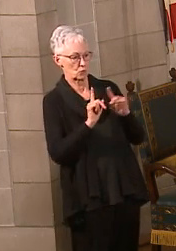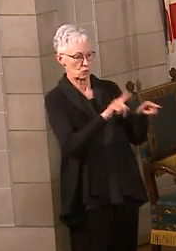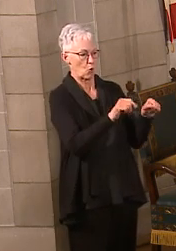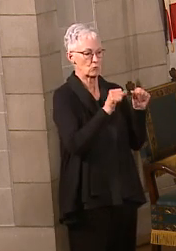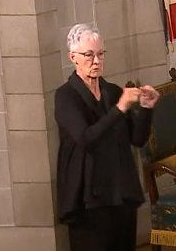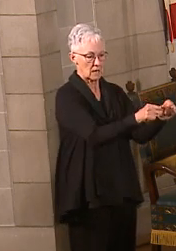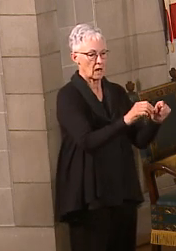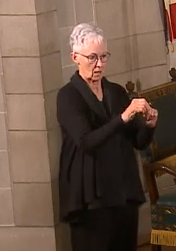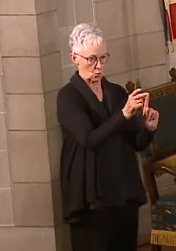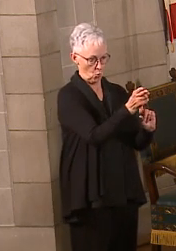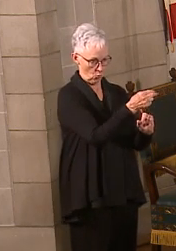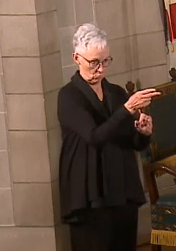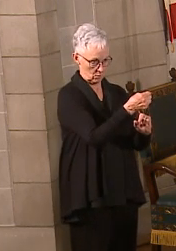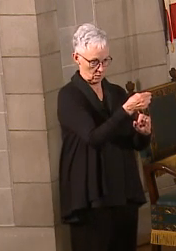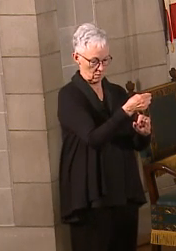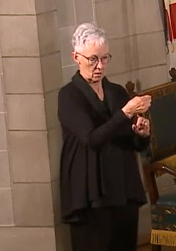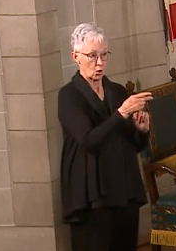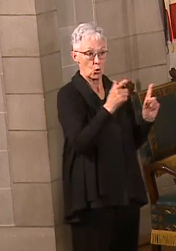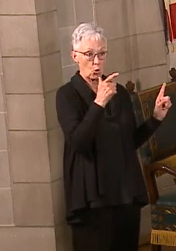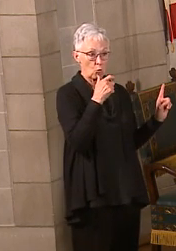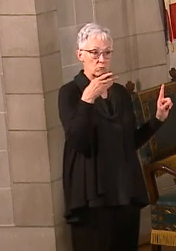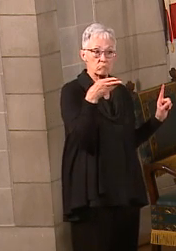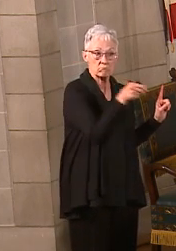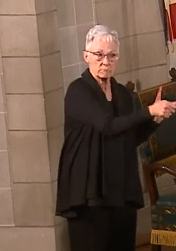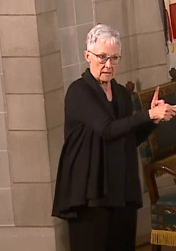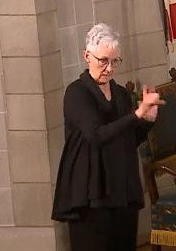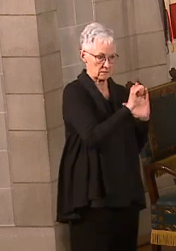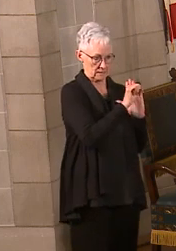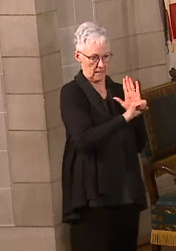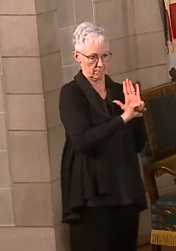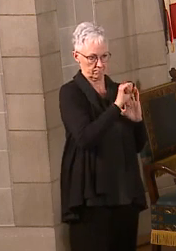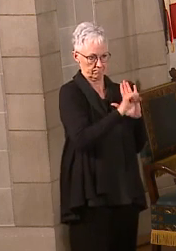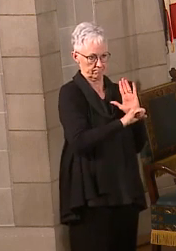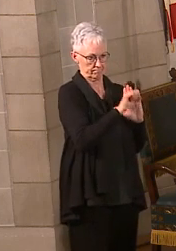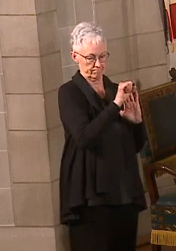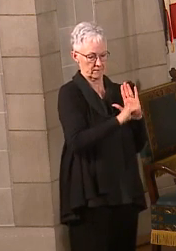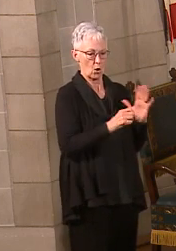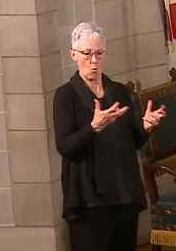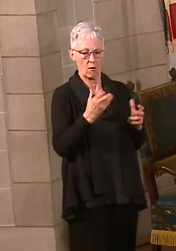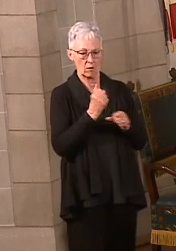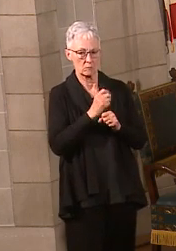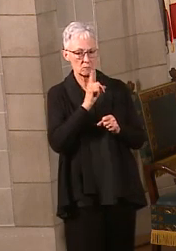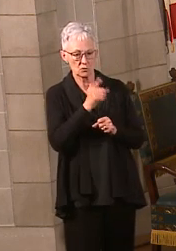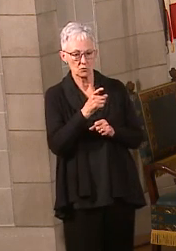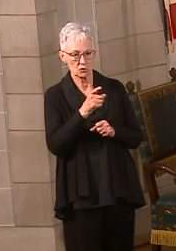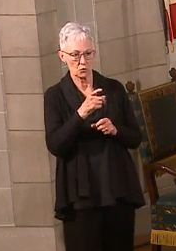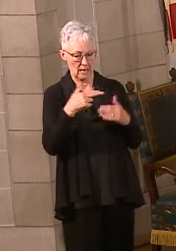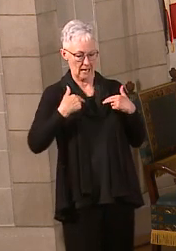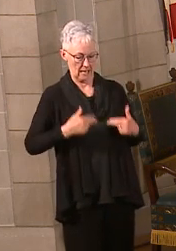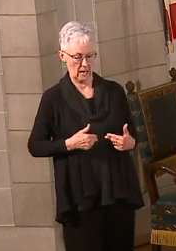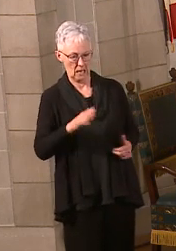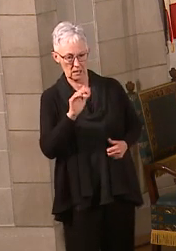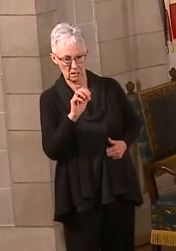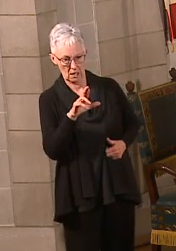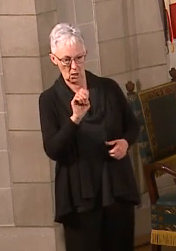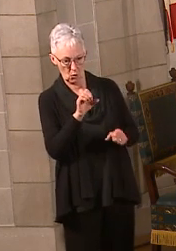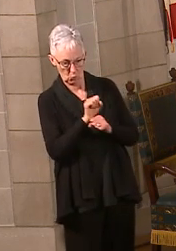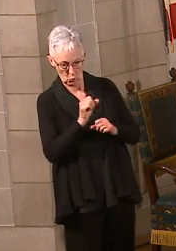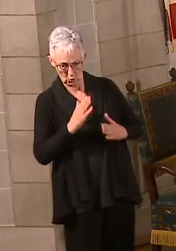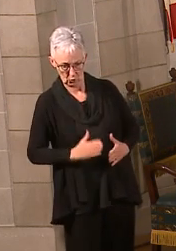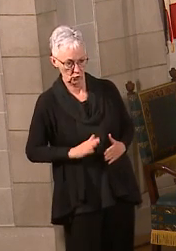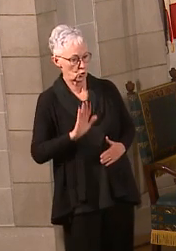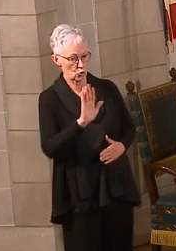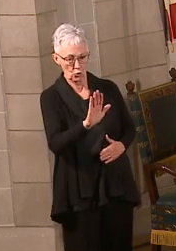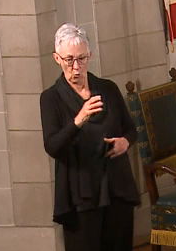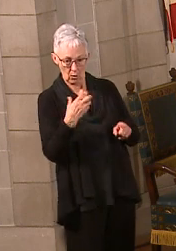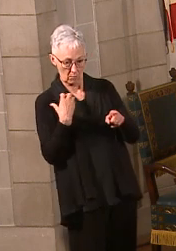paying for that. So that is going to be something that we will pick up to make sure that, again, our healthcare workers, if your employer doesn't already have a program in place, can